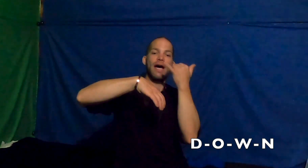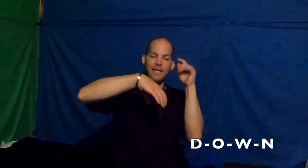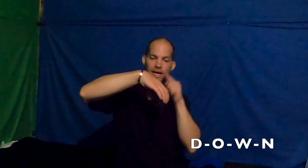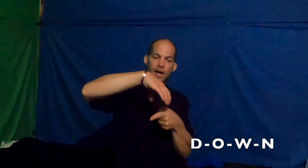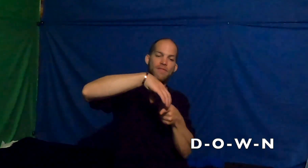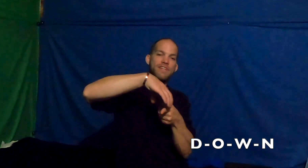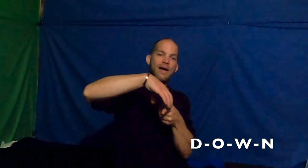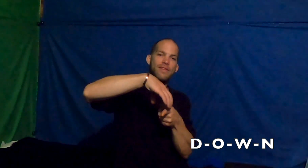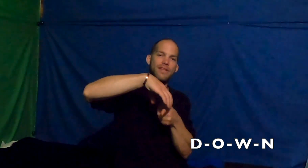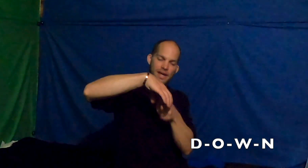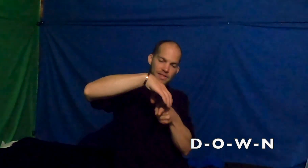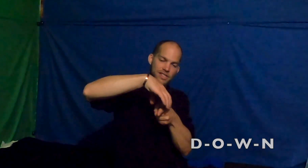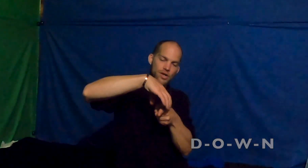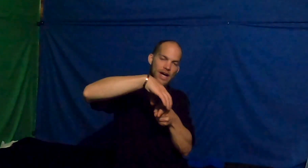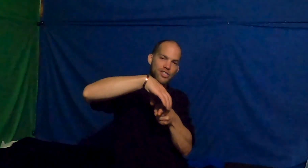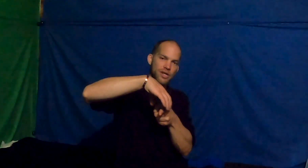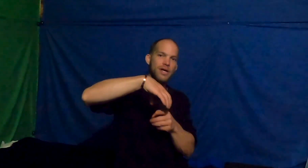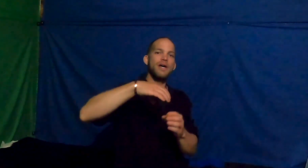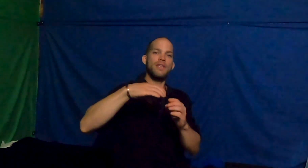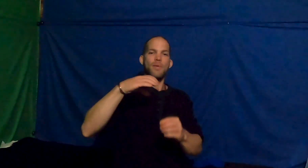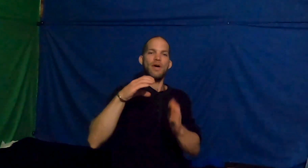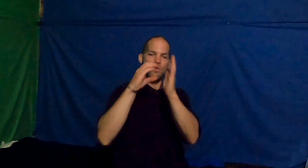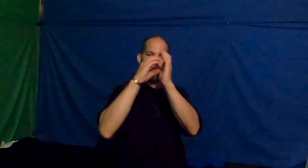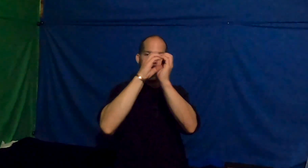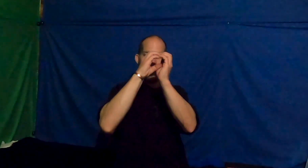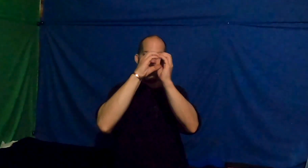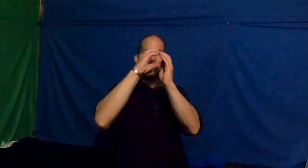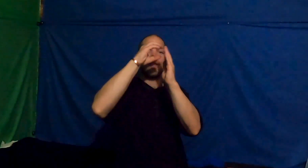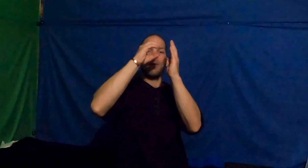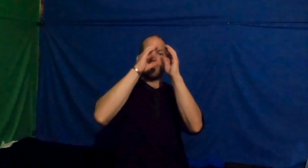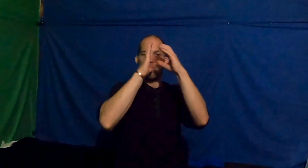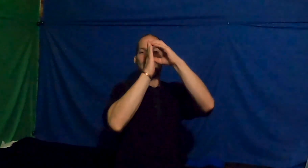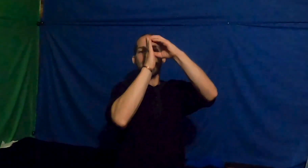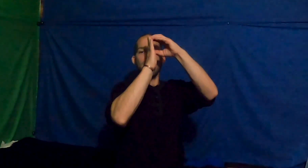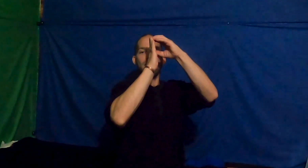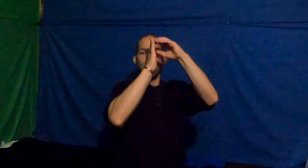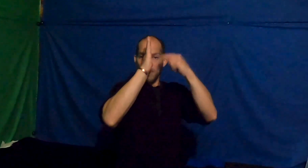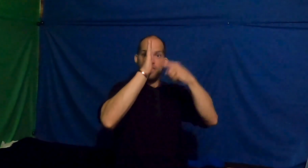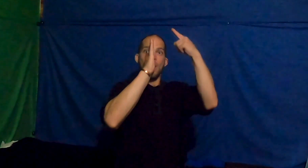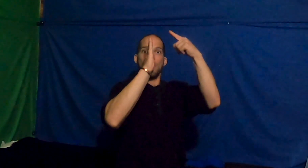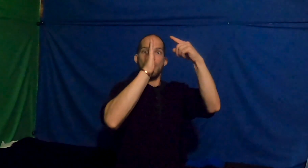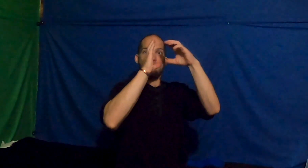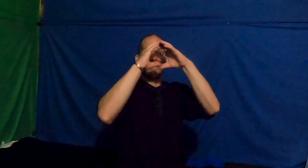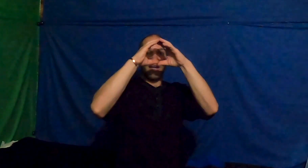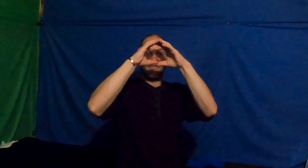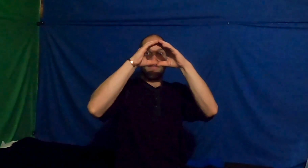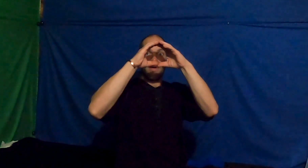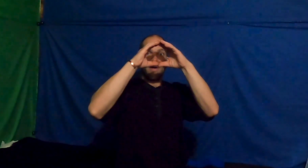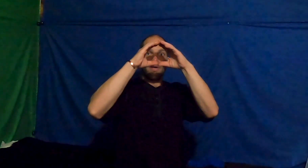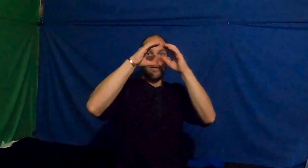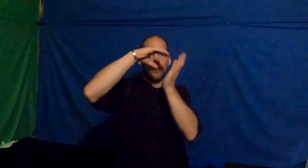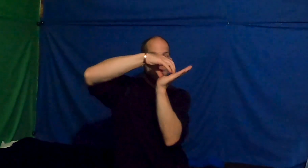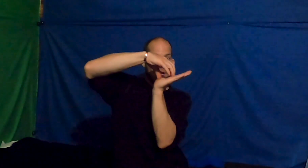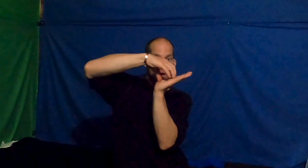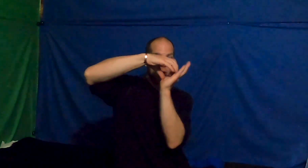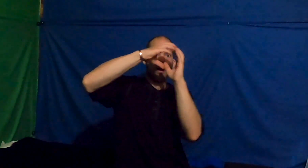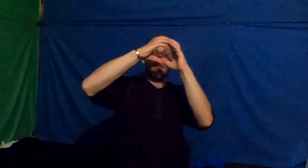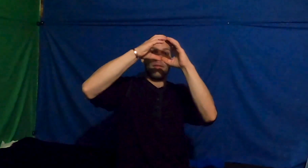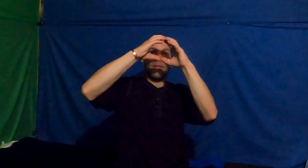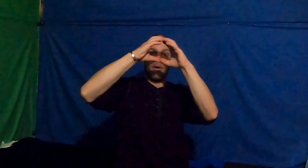idea of down in this direction. Then we go to the O and then up to the P, because now we're on the other side of, so that lower, the